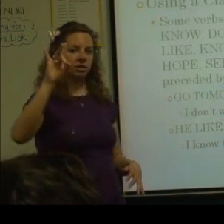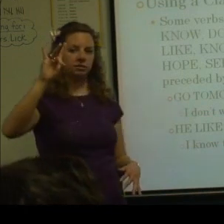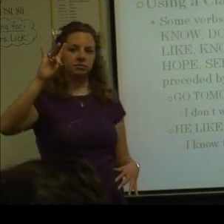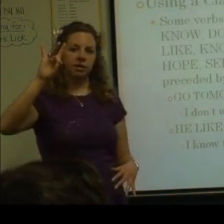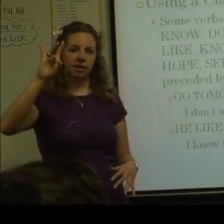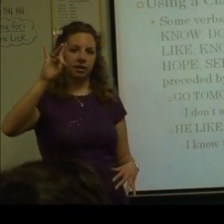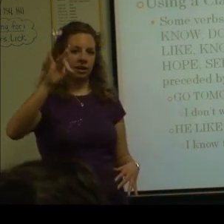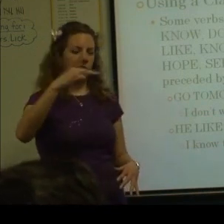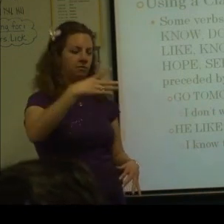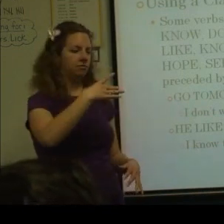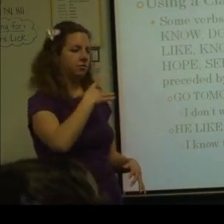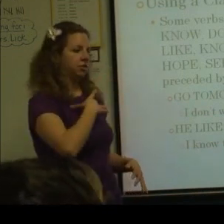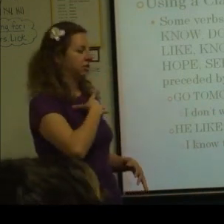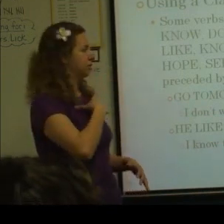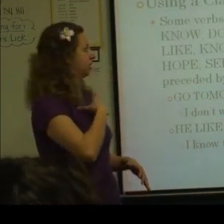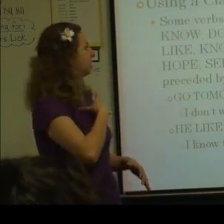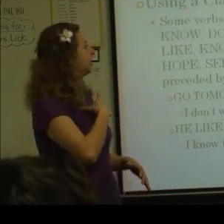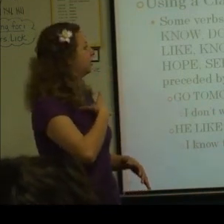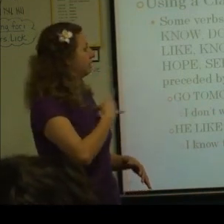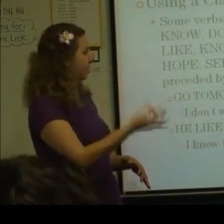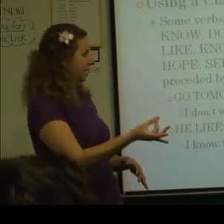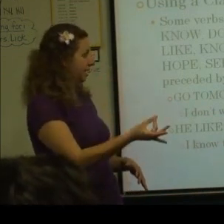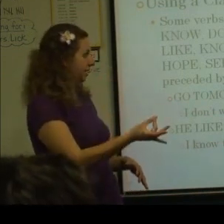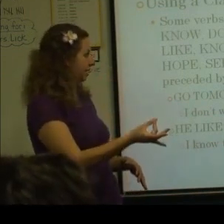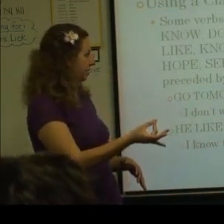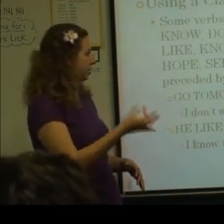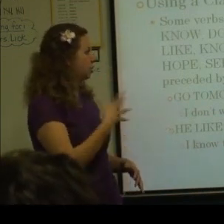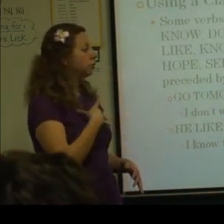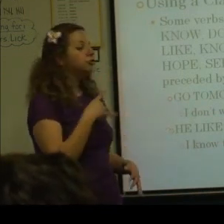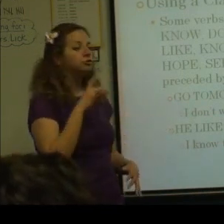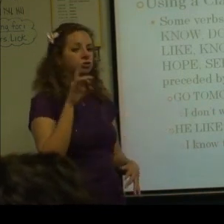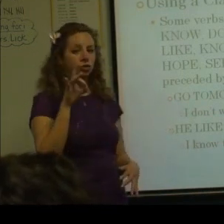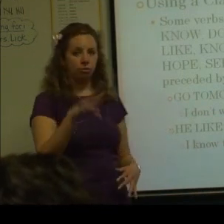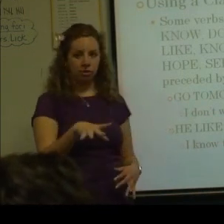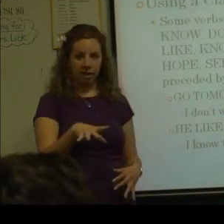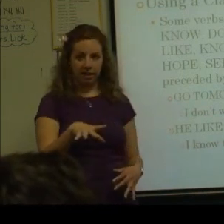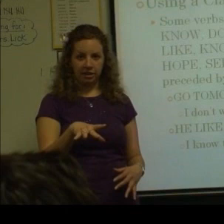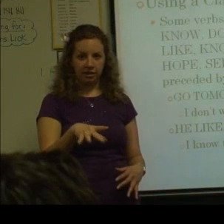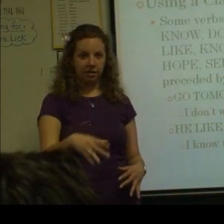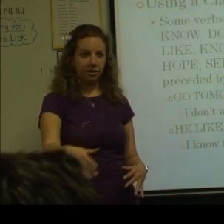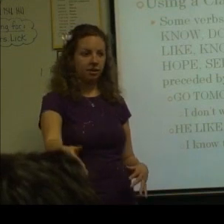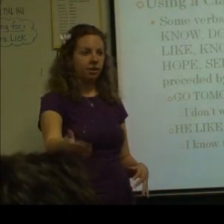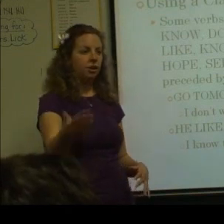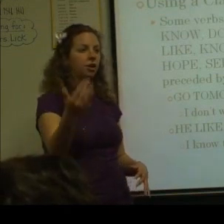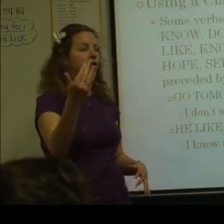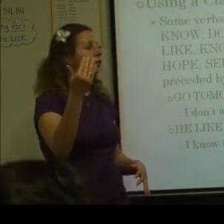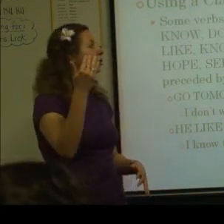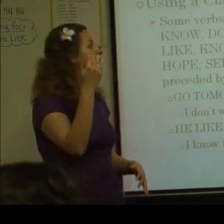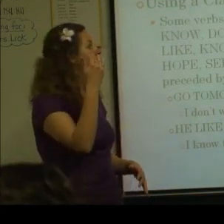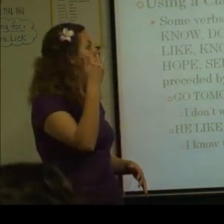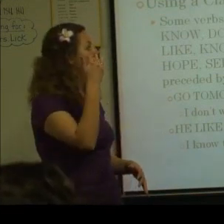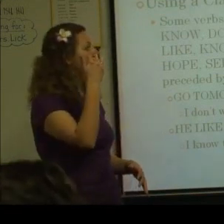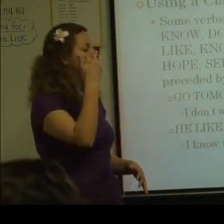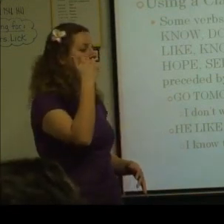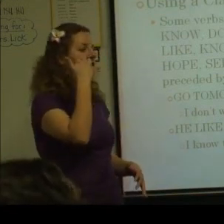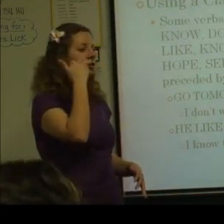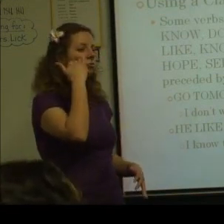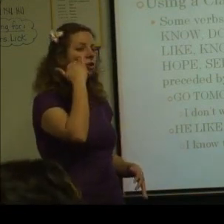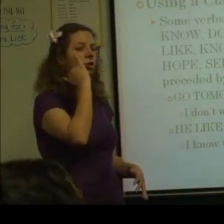a, kind of like an 8, just right there, like, don't like, know that, so you're going to do